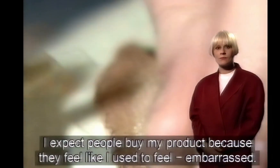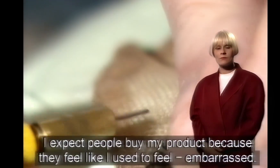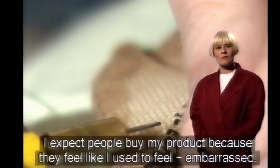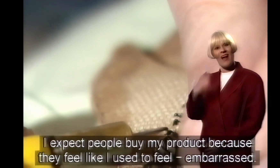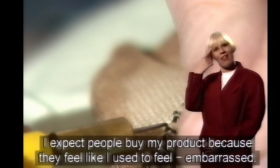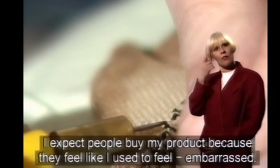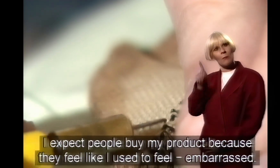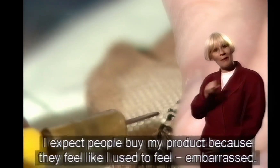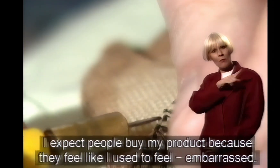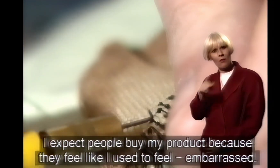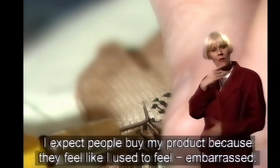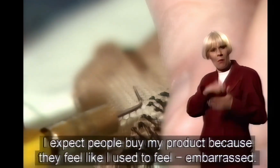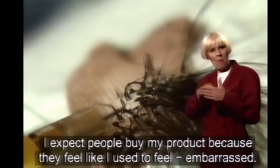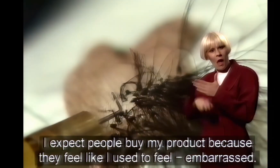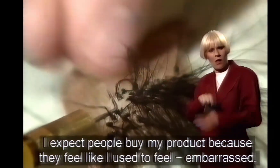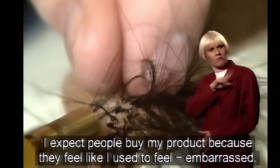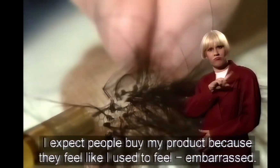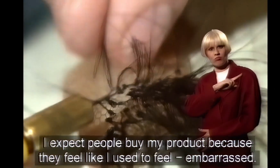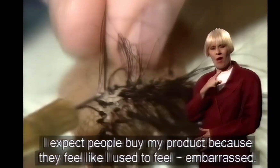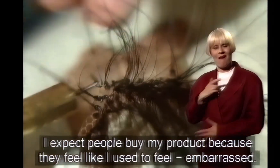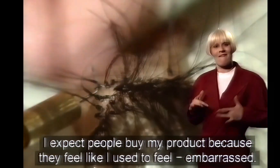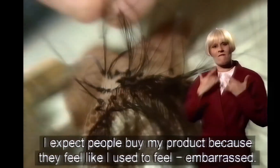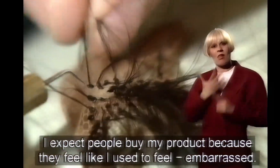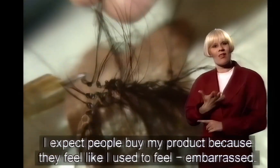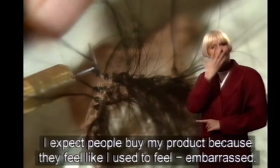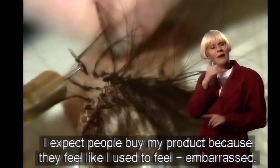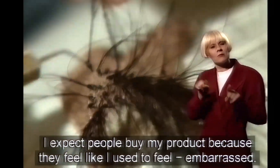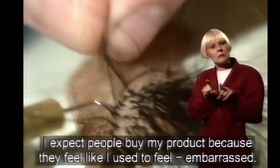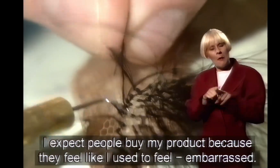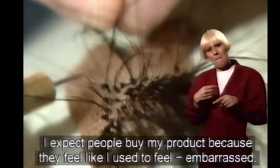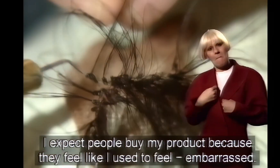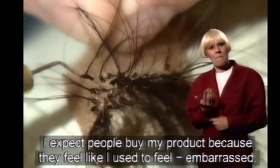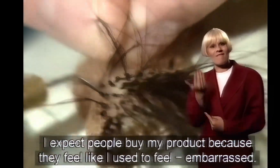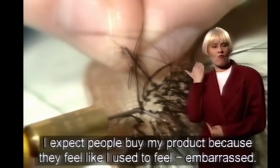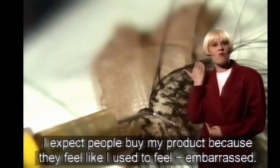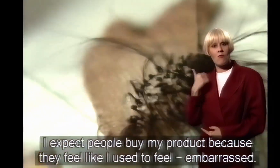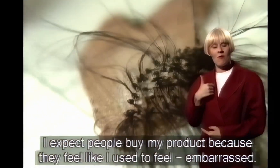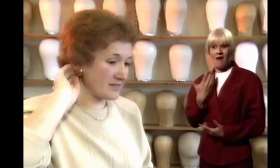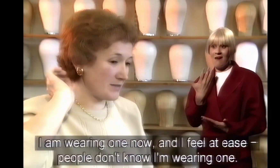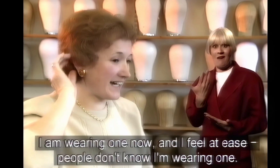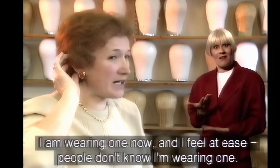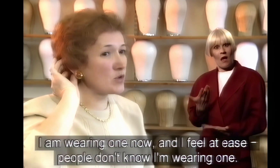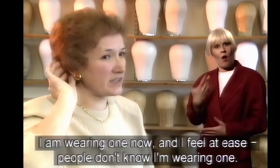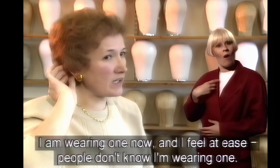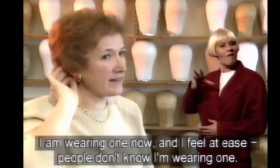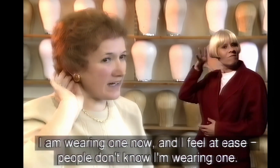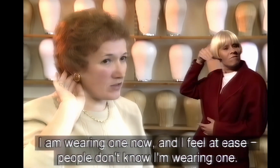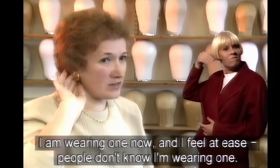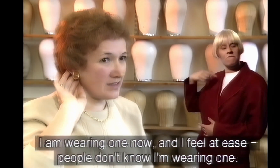I expect that people buy my product because they feel like I used to feel embarrassed. I mean, I am wearing one now,